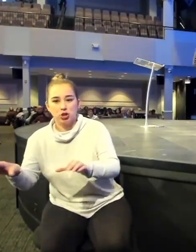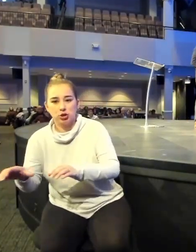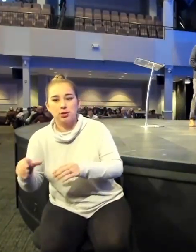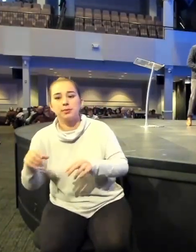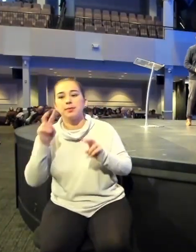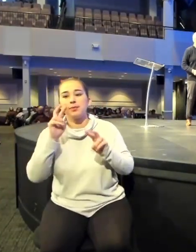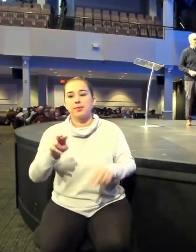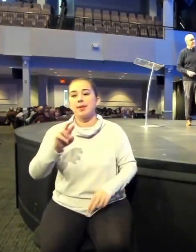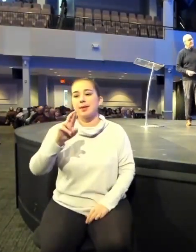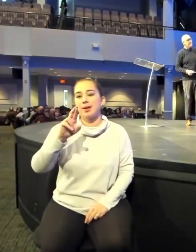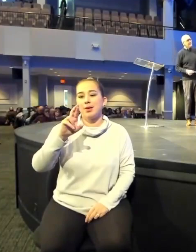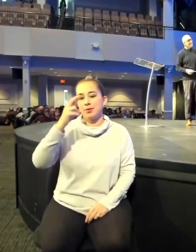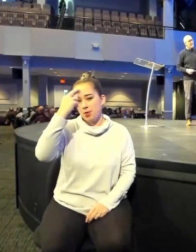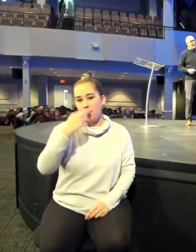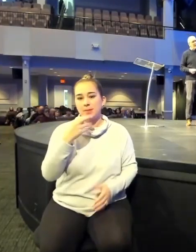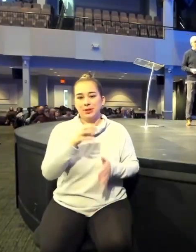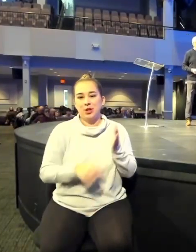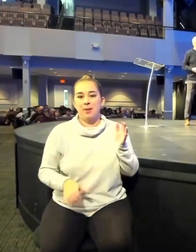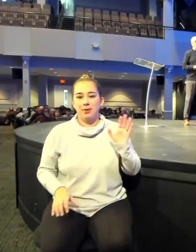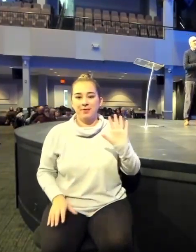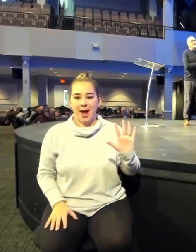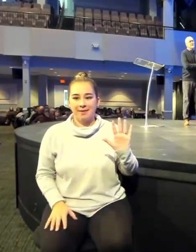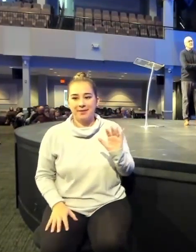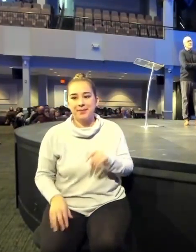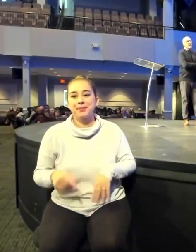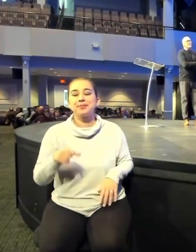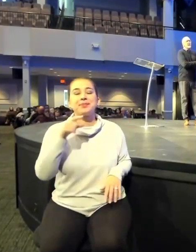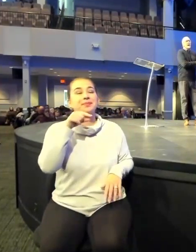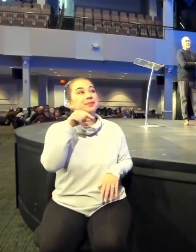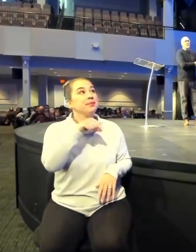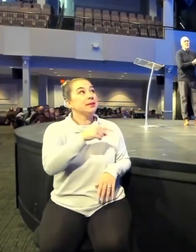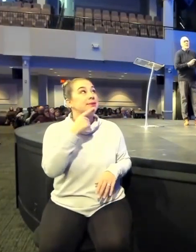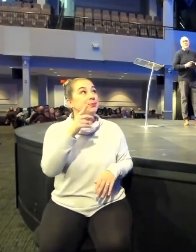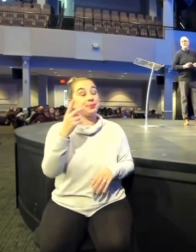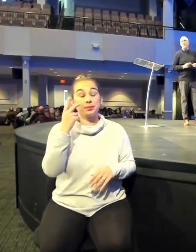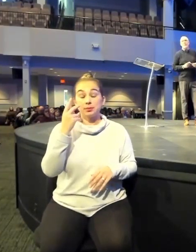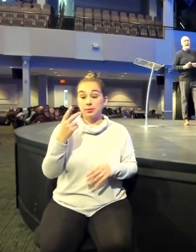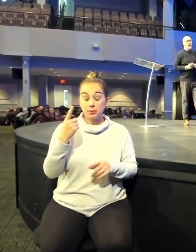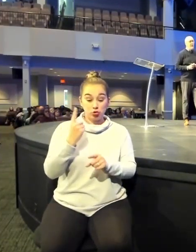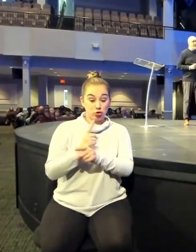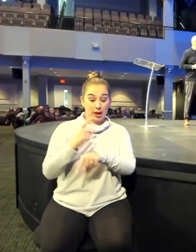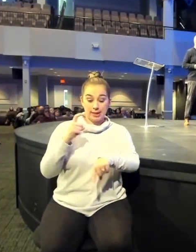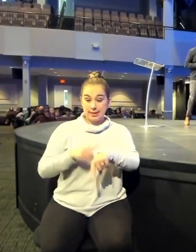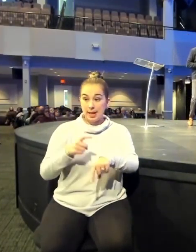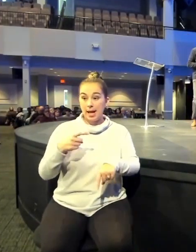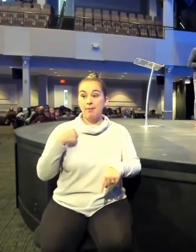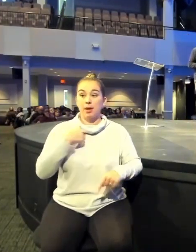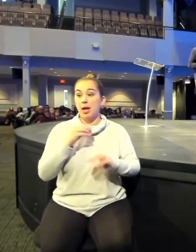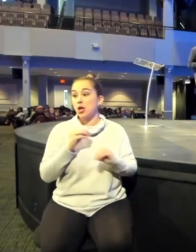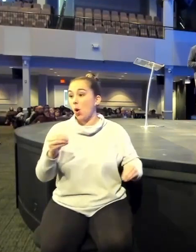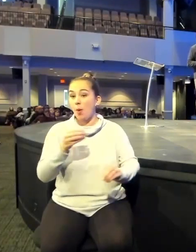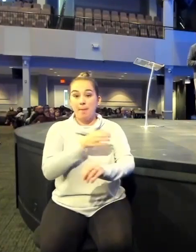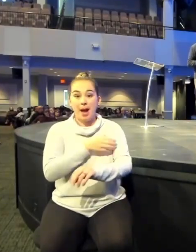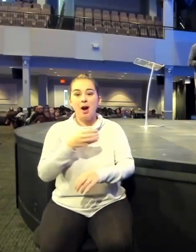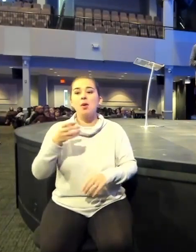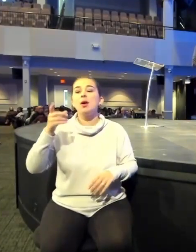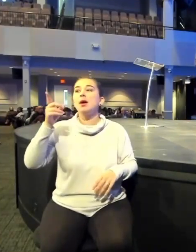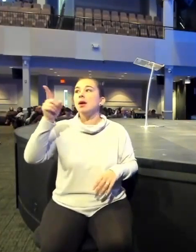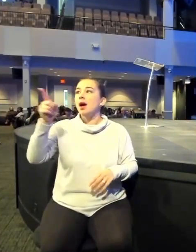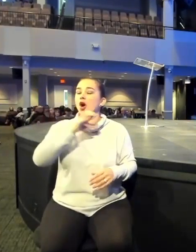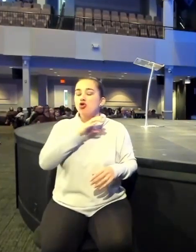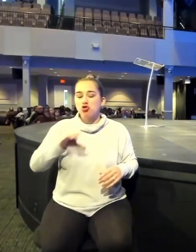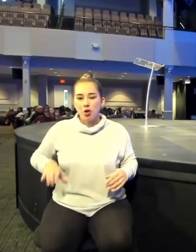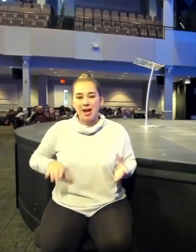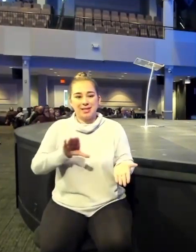Romans chapter 5. You see, at just the right time, when we were still powerless, Christ died for